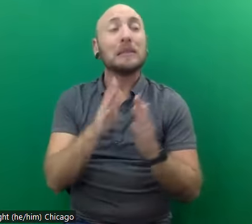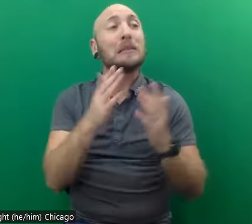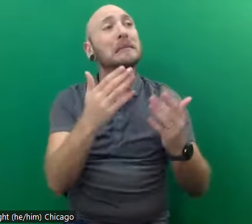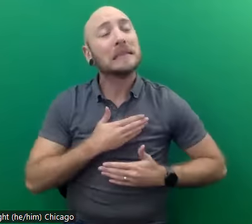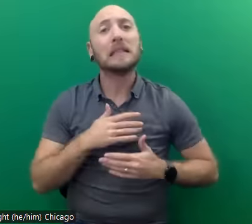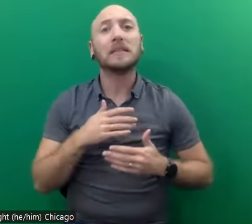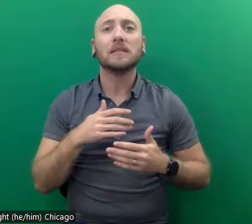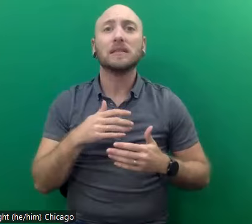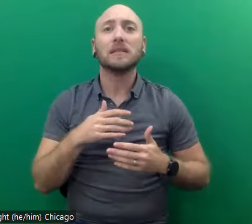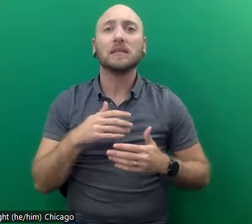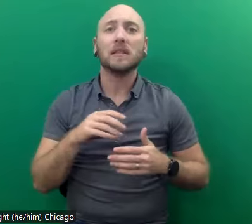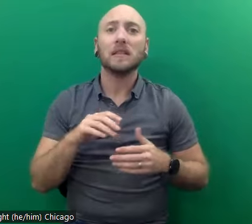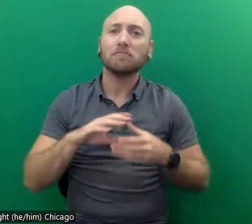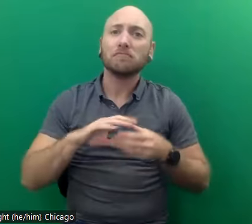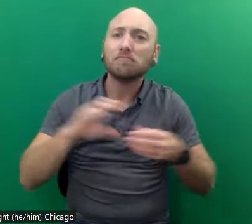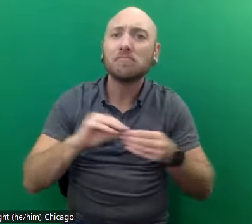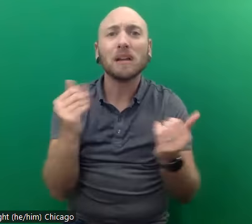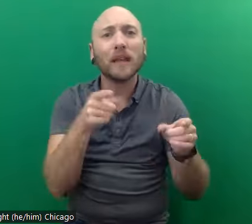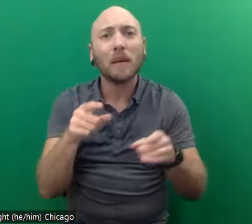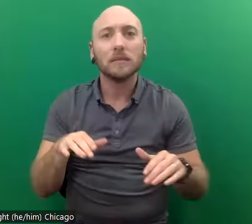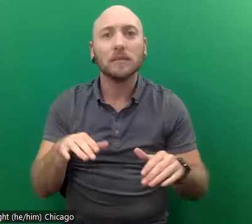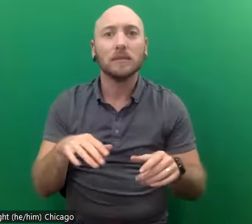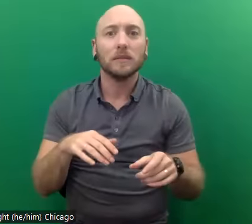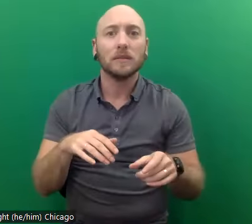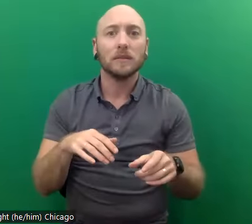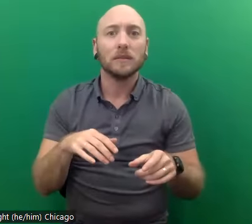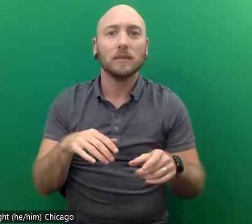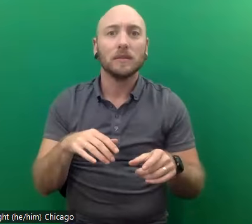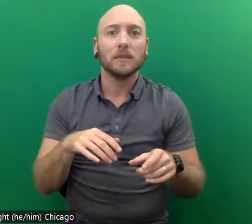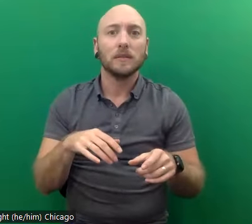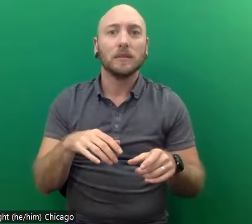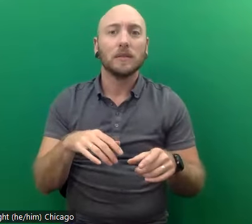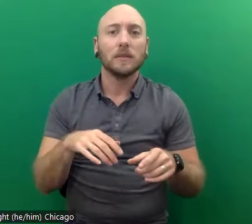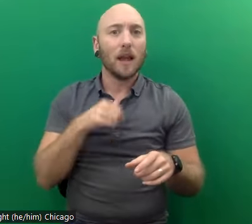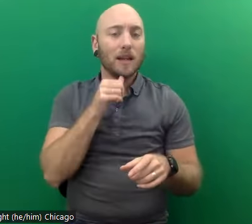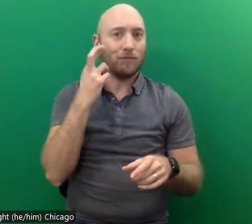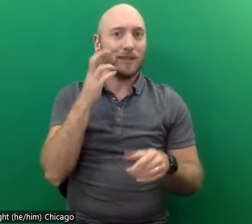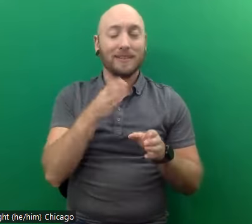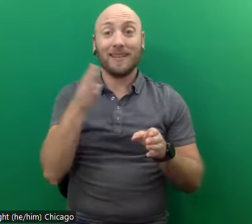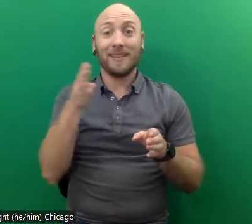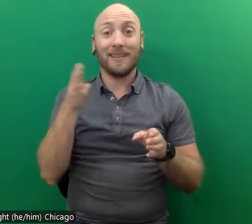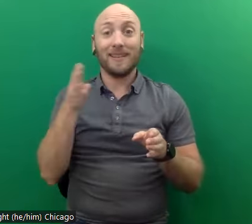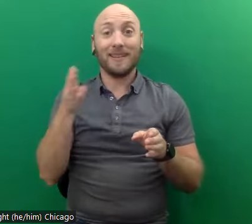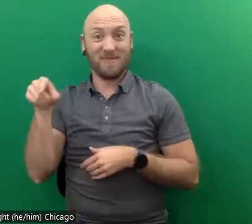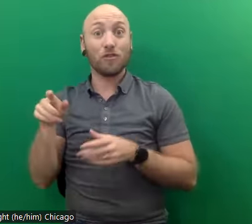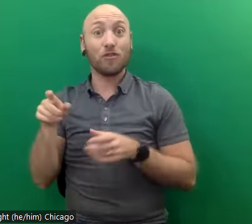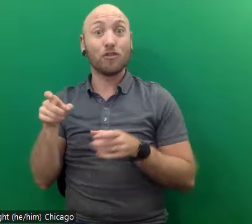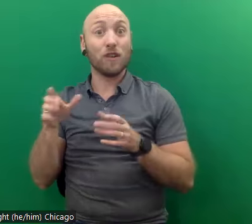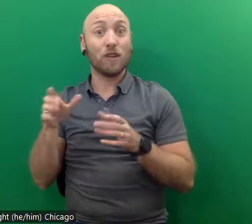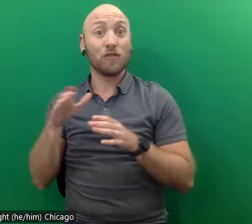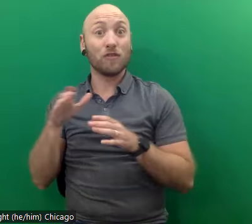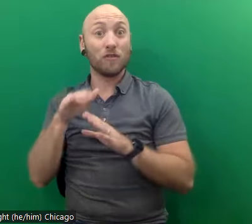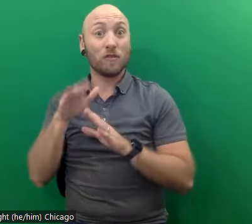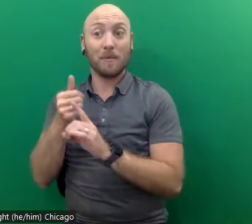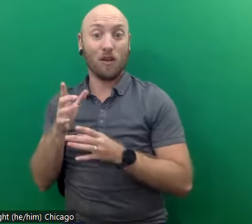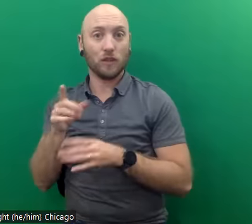child, not knowing that in the next room was one of us, the director of the outpatient program, who was listening to my uncle the whole time and came